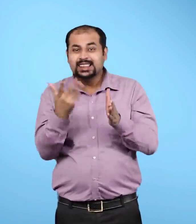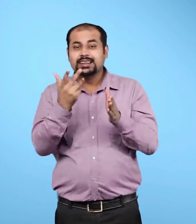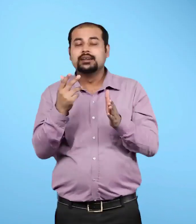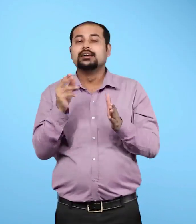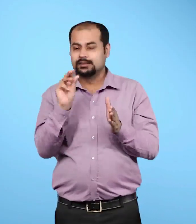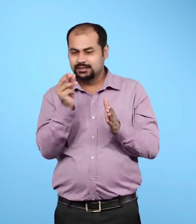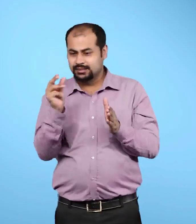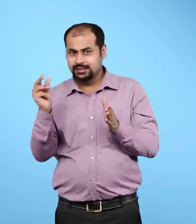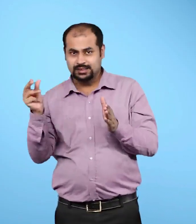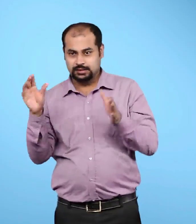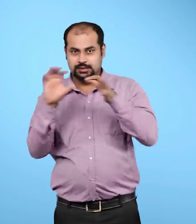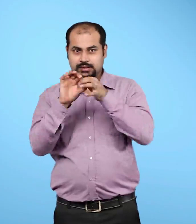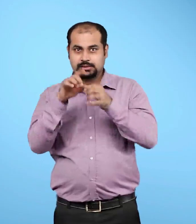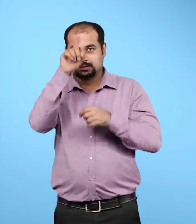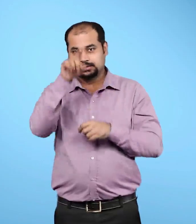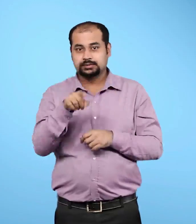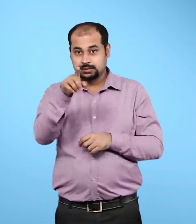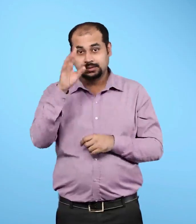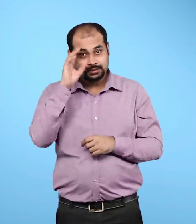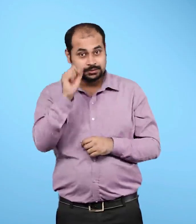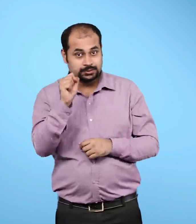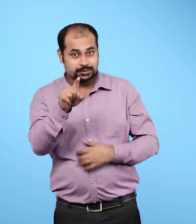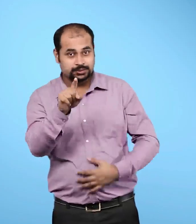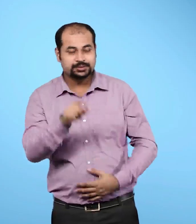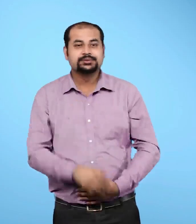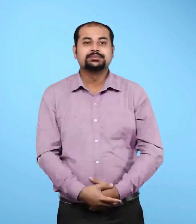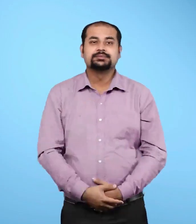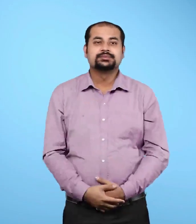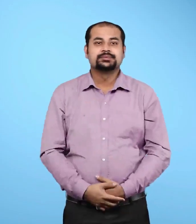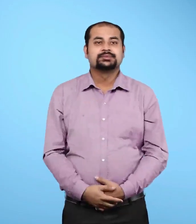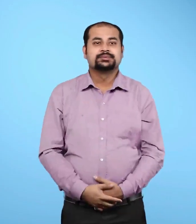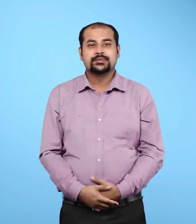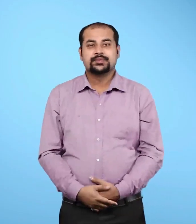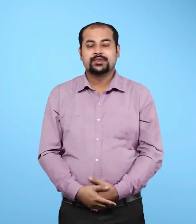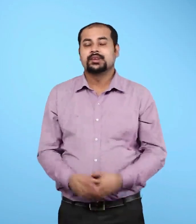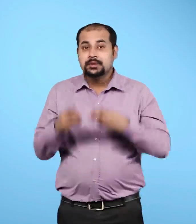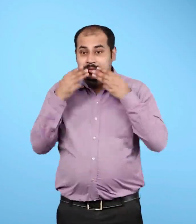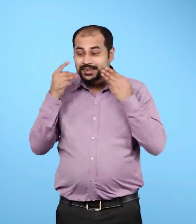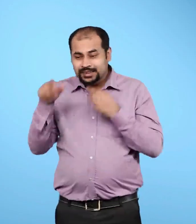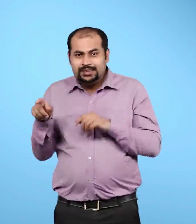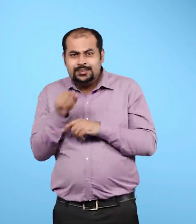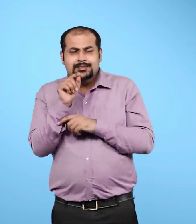in color and column 2 is blue in color. Cat 2 is